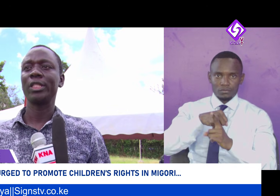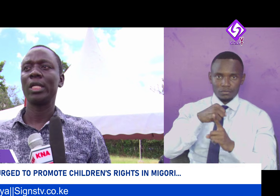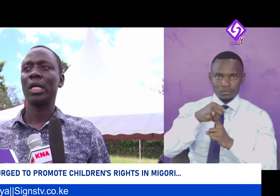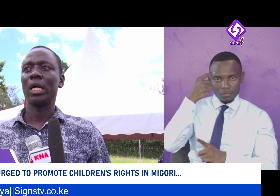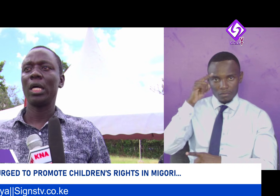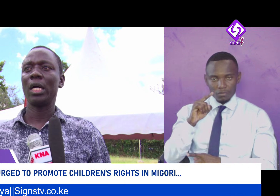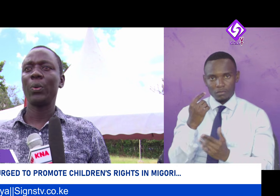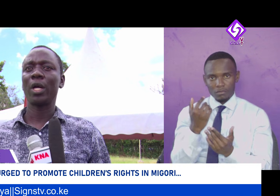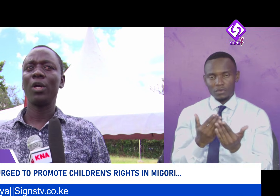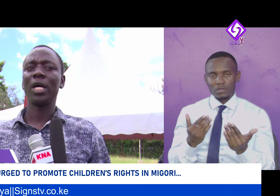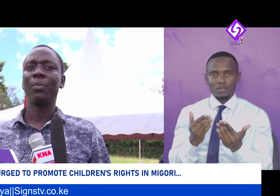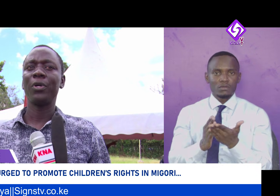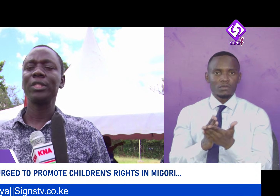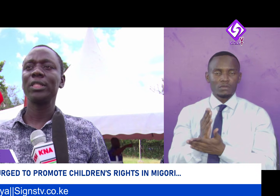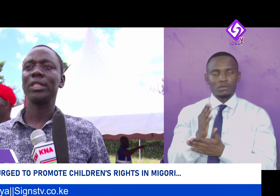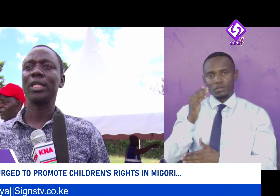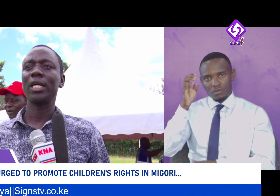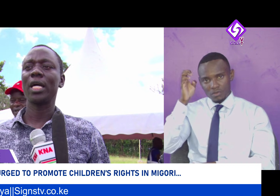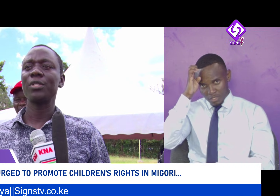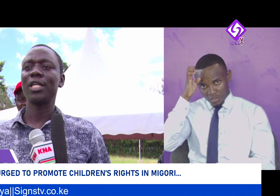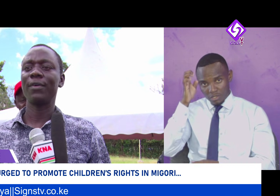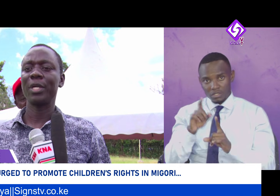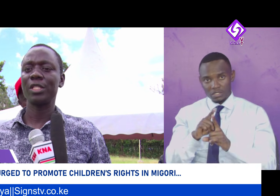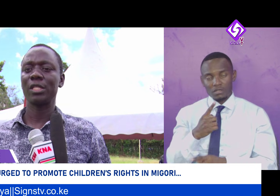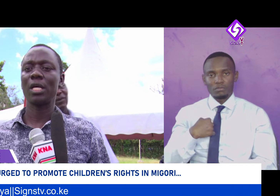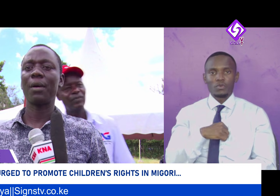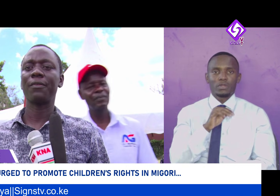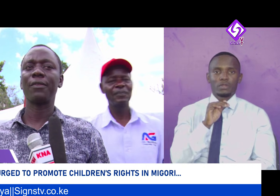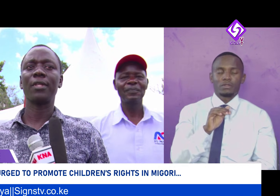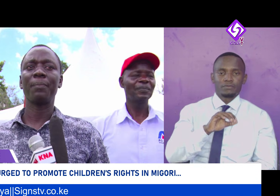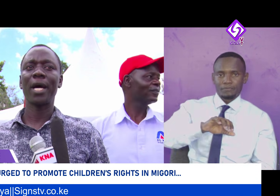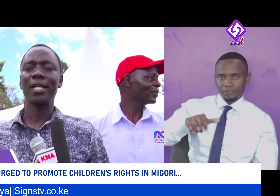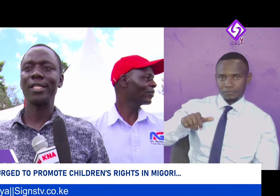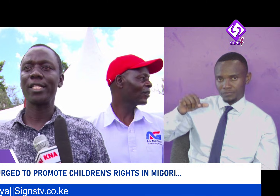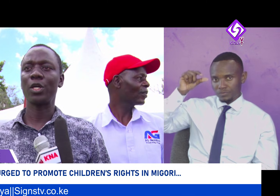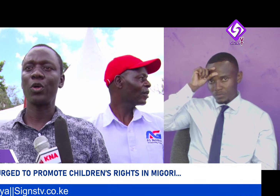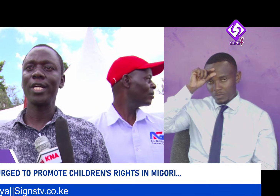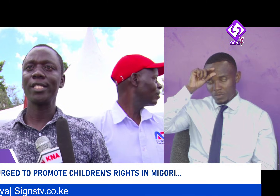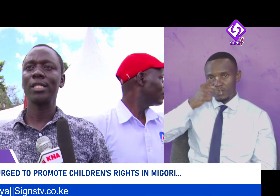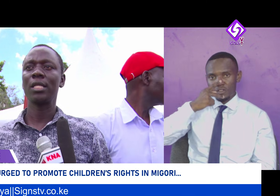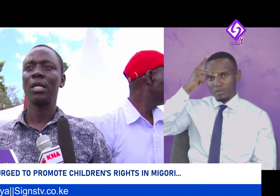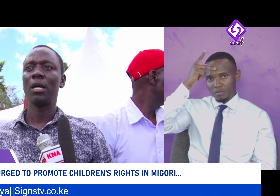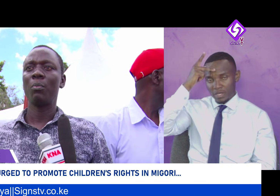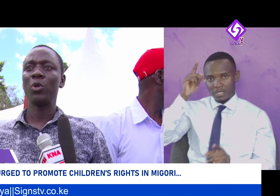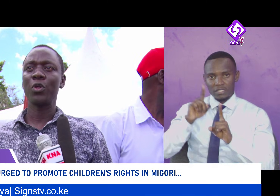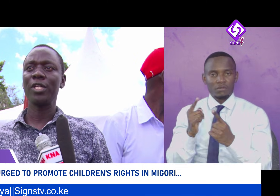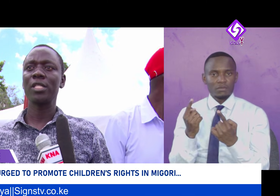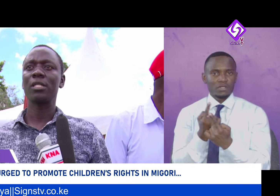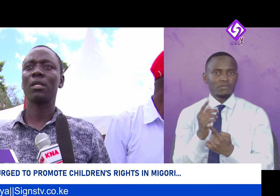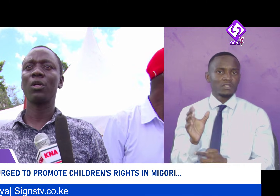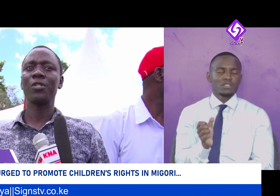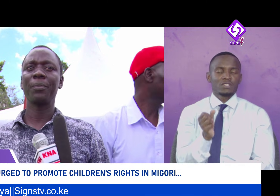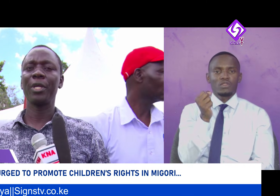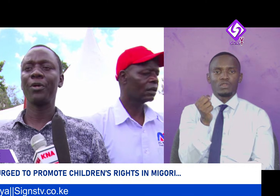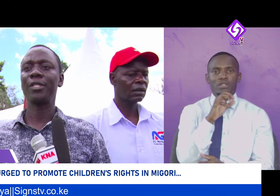education. We are calling upon the county government, the parents, the stakeholders, more so